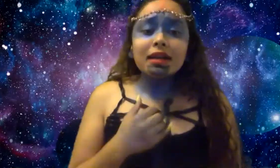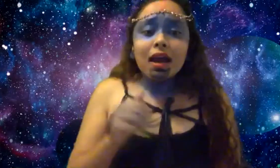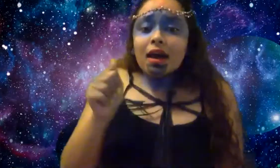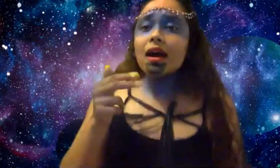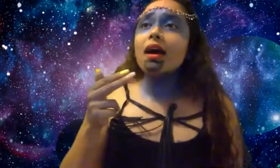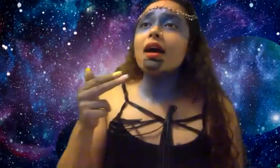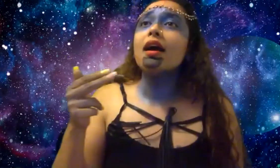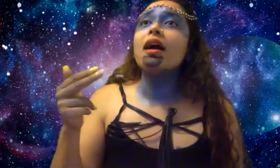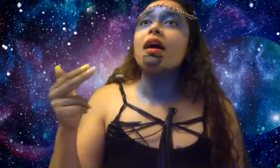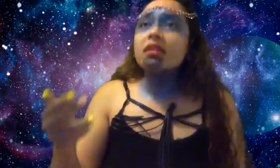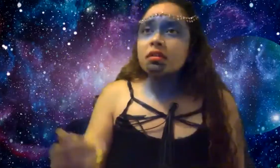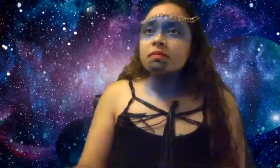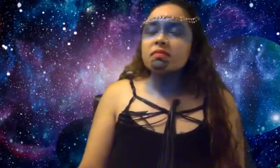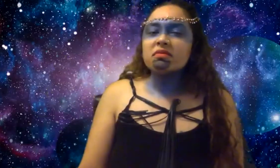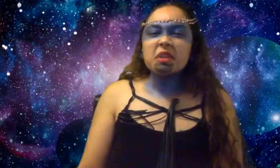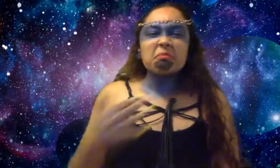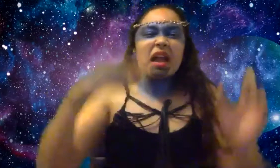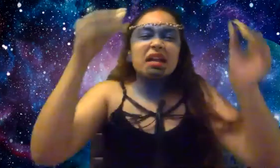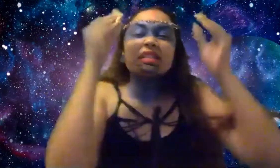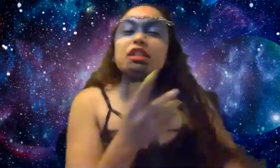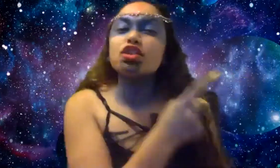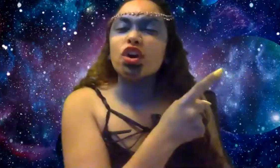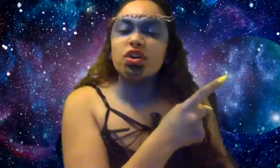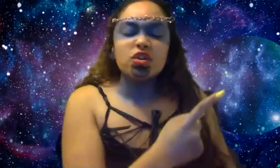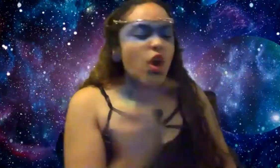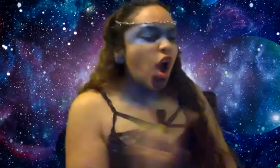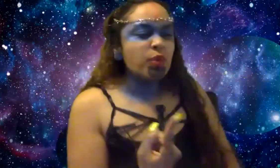Years and years of forcing me to speak and to use my voice.